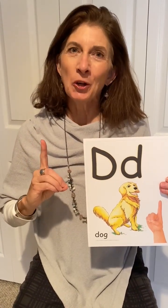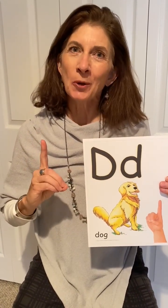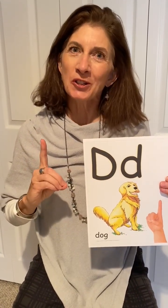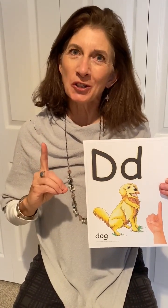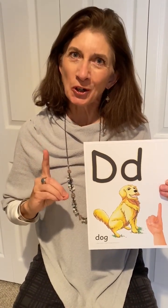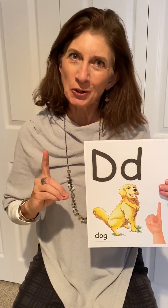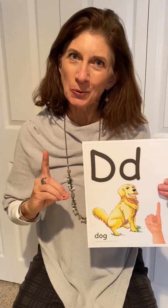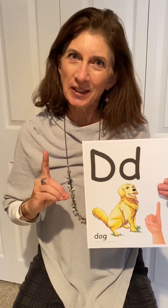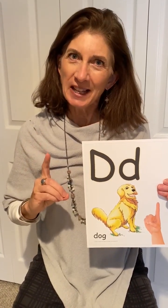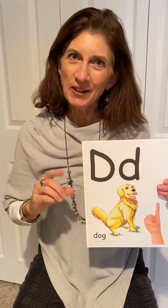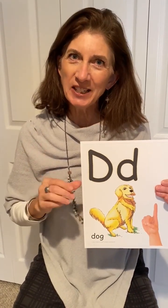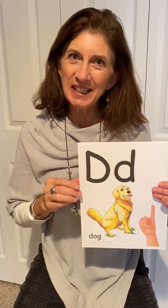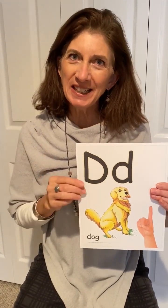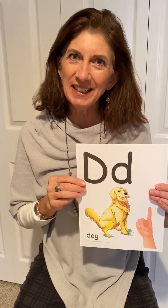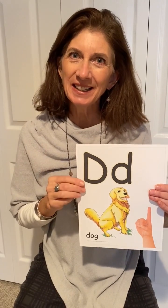what starts with the letter D?